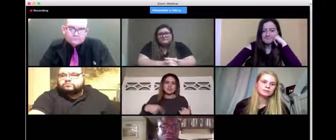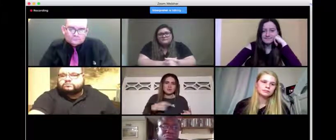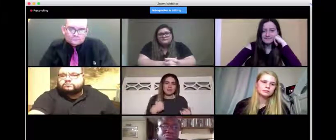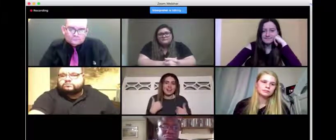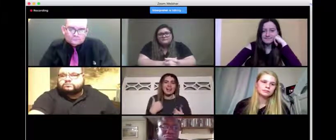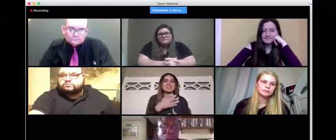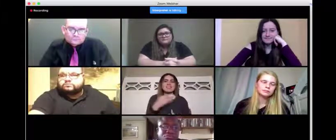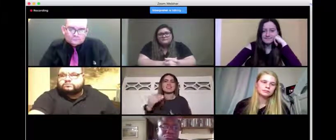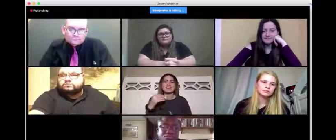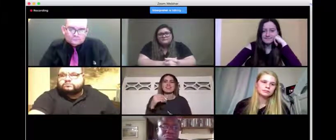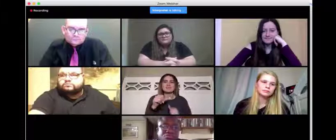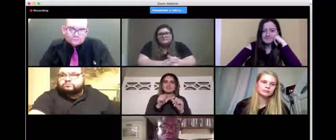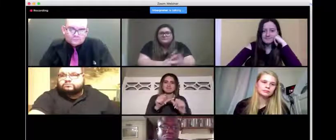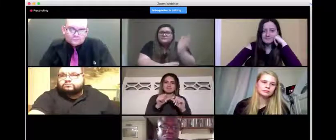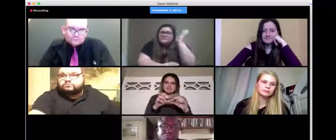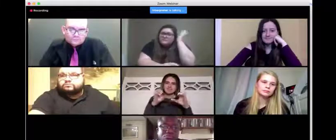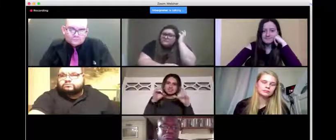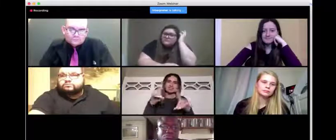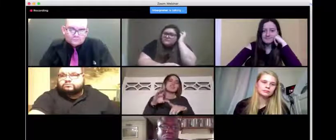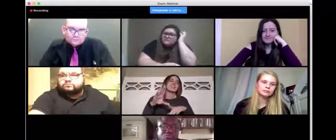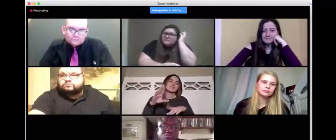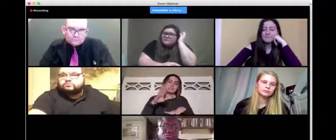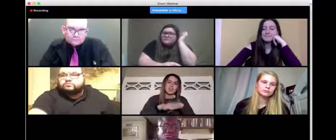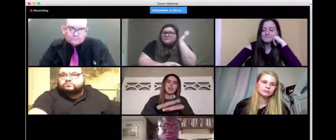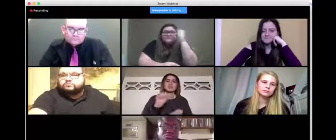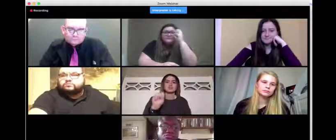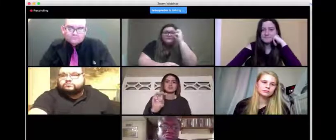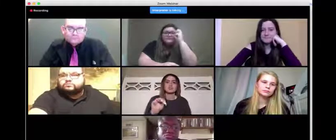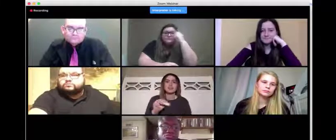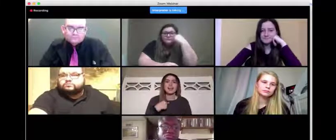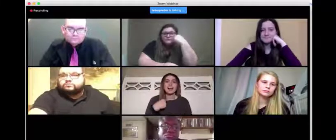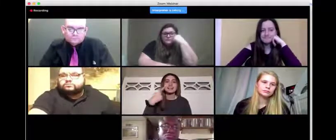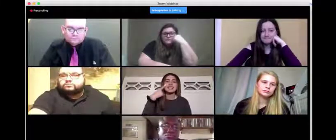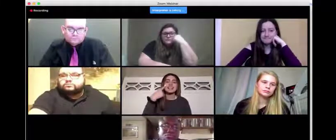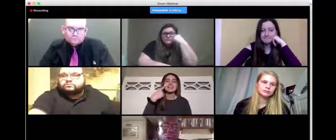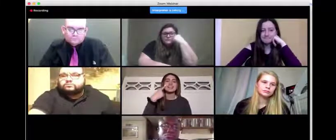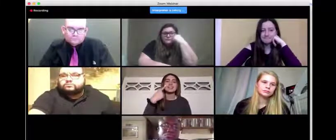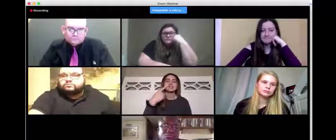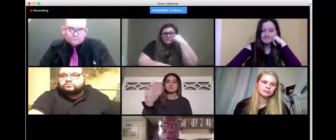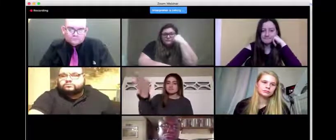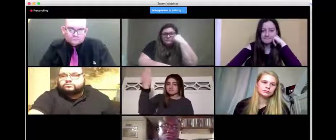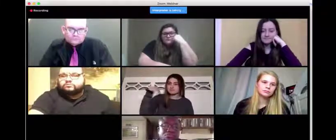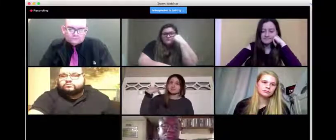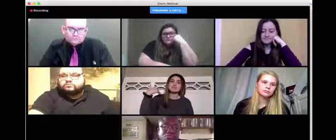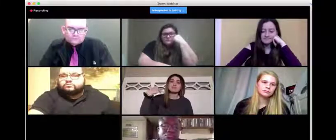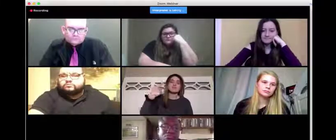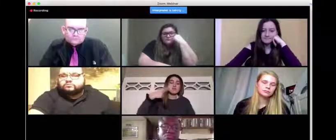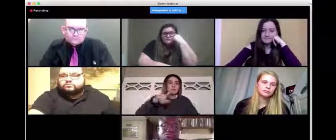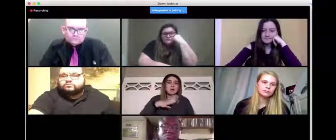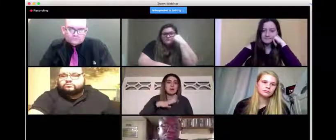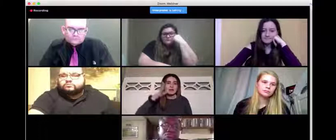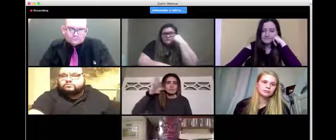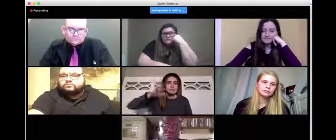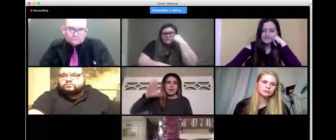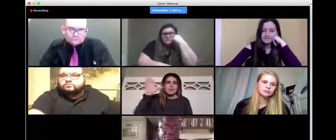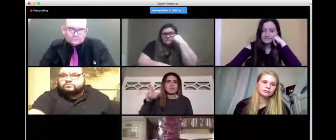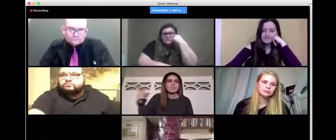educating people on social media. In the past, as I was growing up, they would say they didn't know anyone that signed,